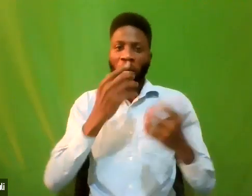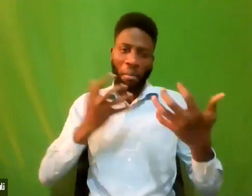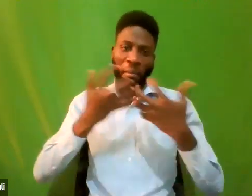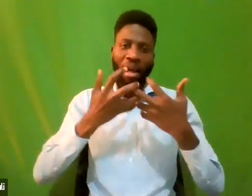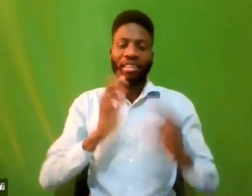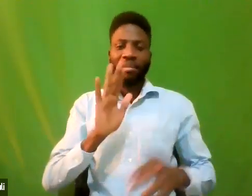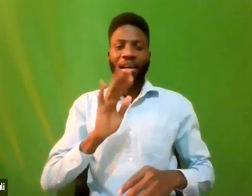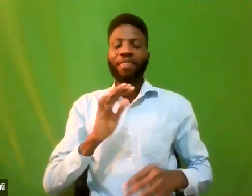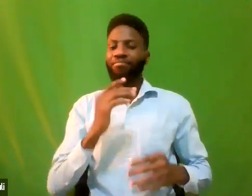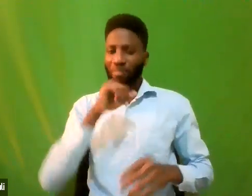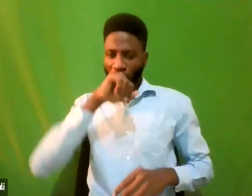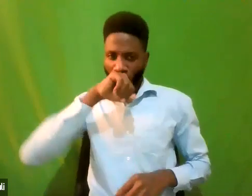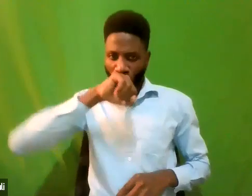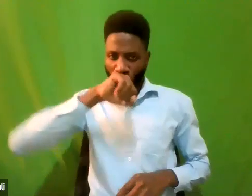What would you do in such a case?